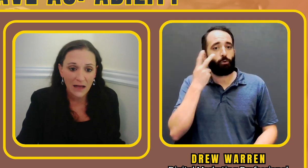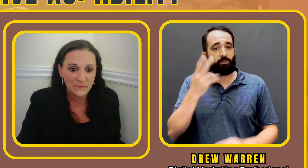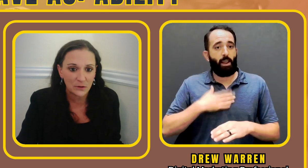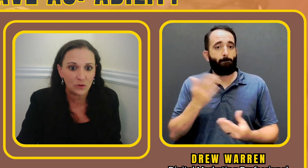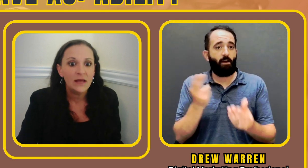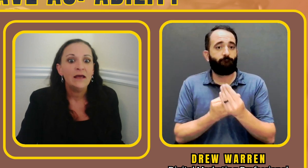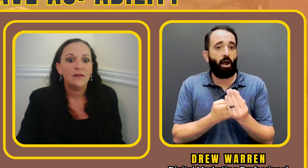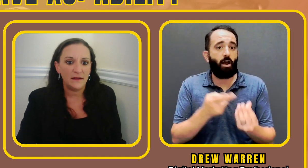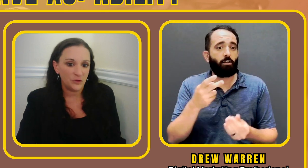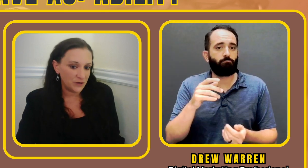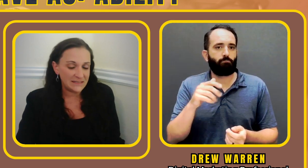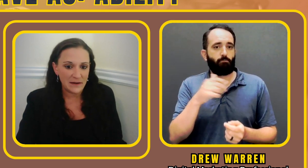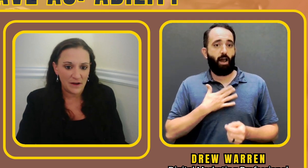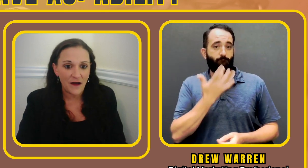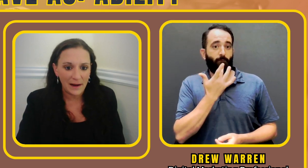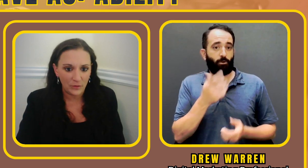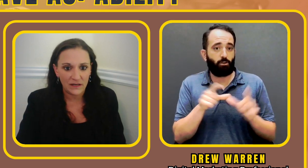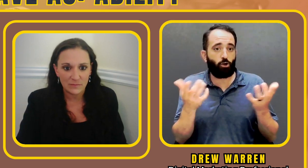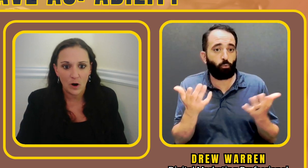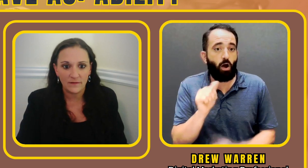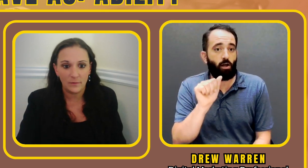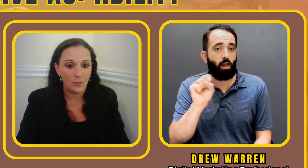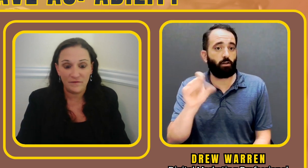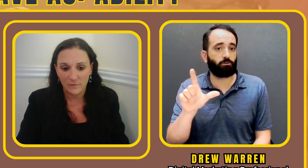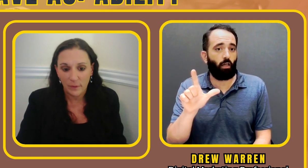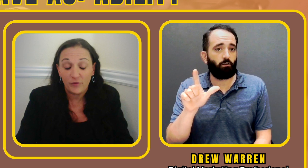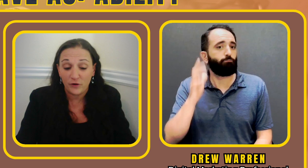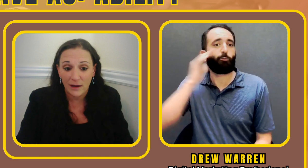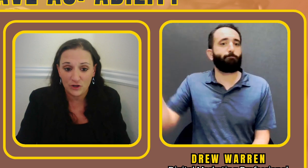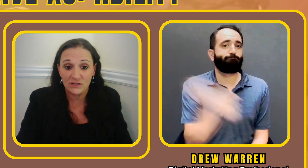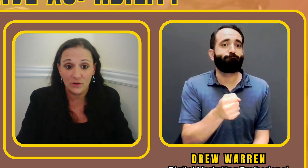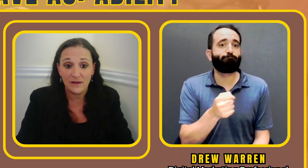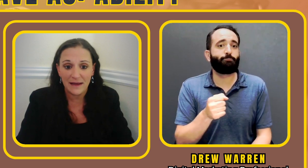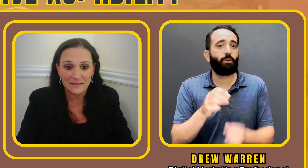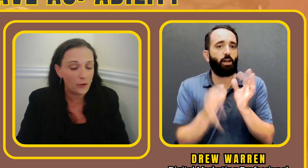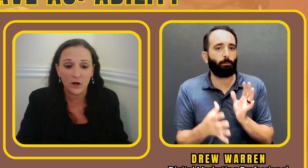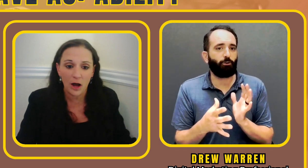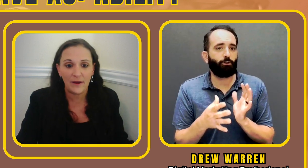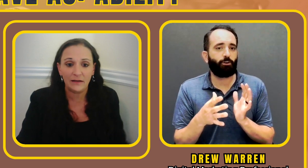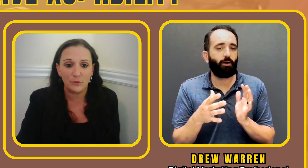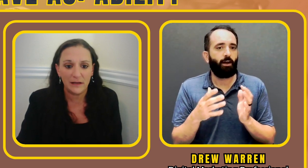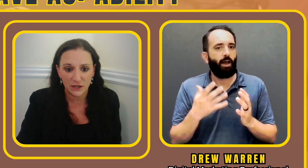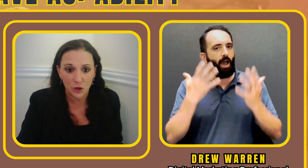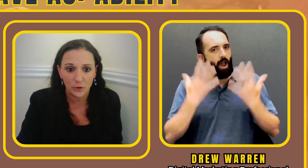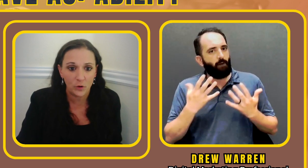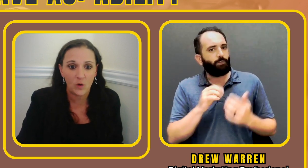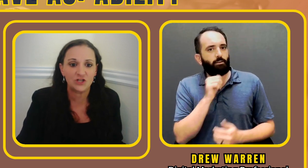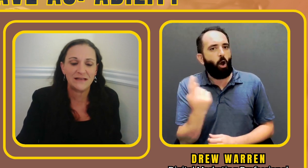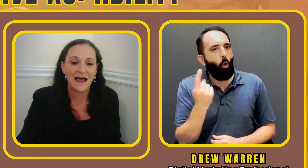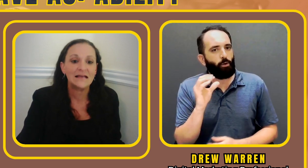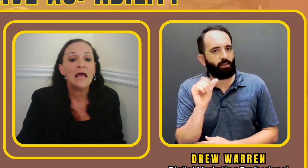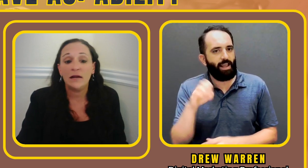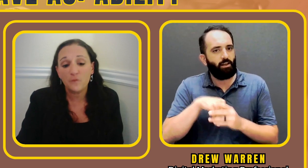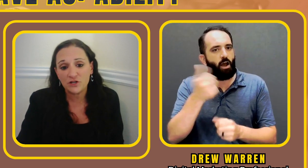the hospital, they're going to see in my file that it's marked that, my preferred language is going to be ASL. They're going to automatically bring in an interpreter, no